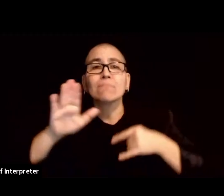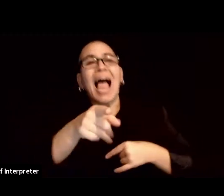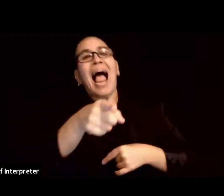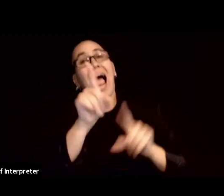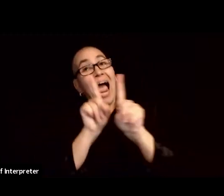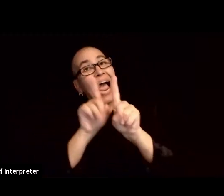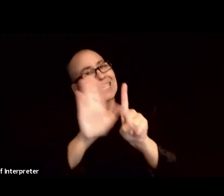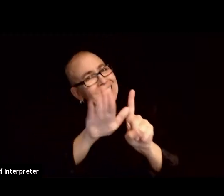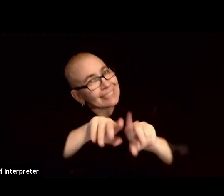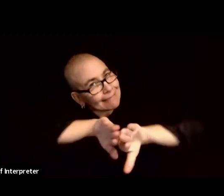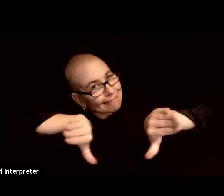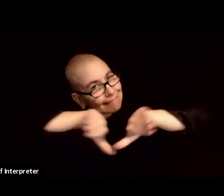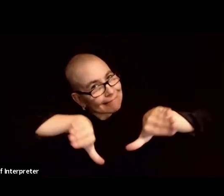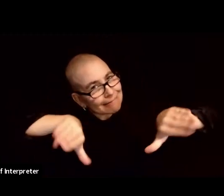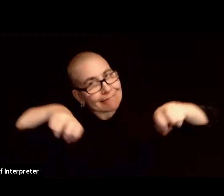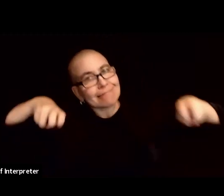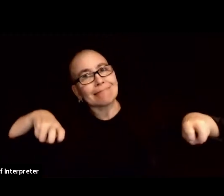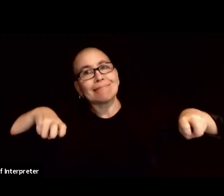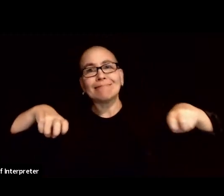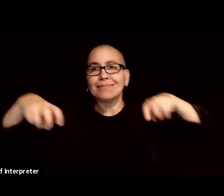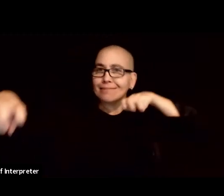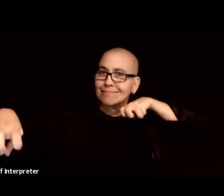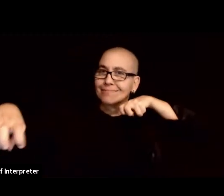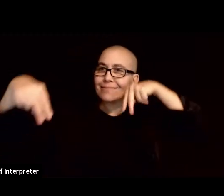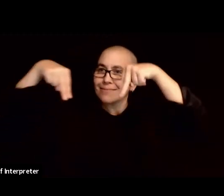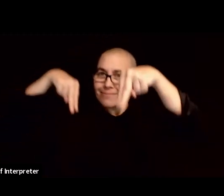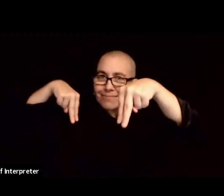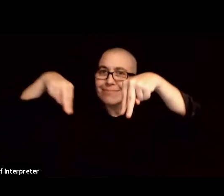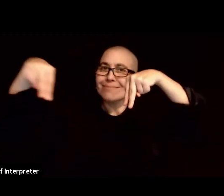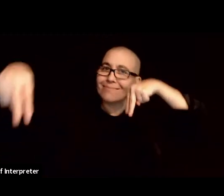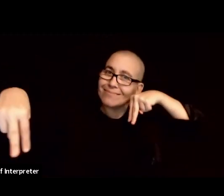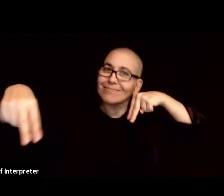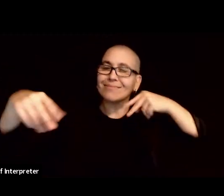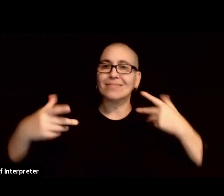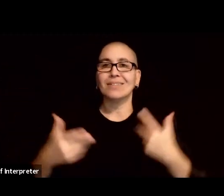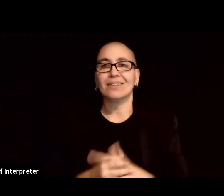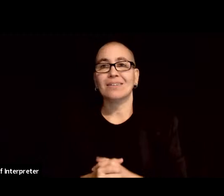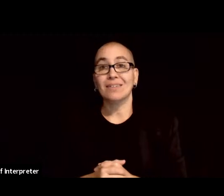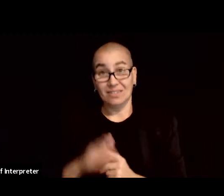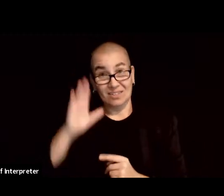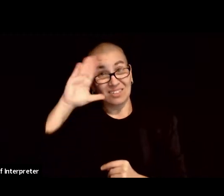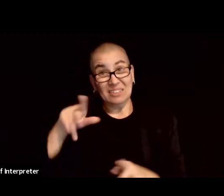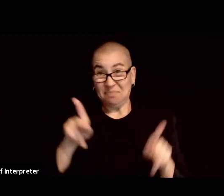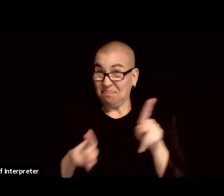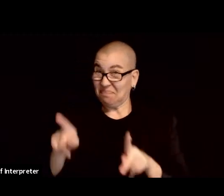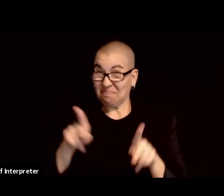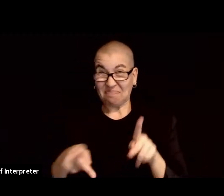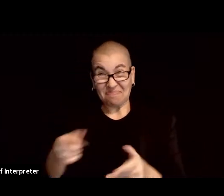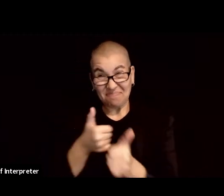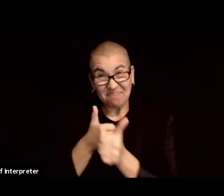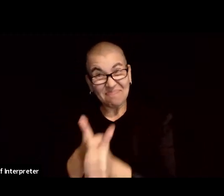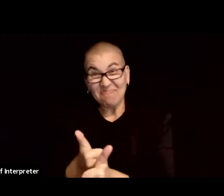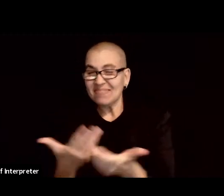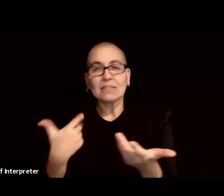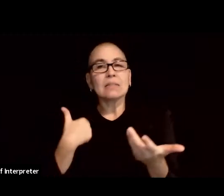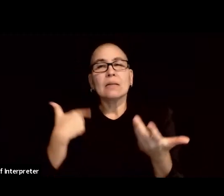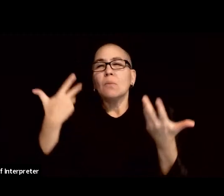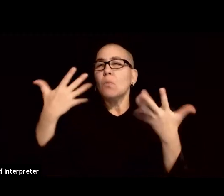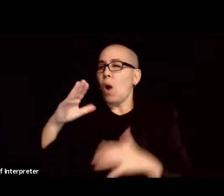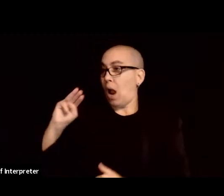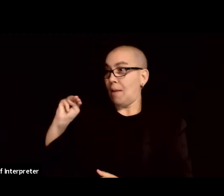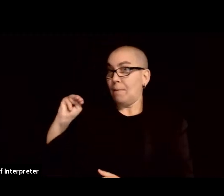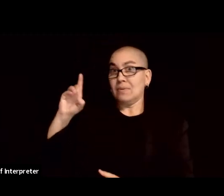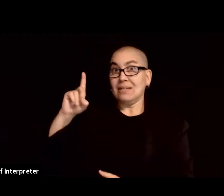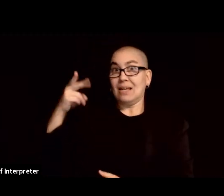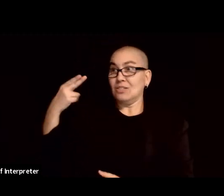would certainly keep us from having to take action that would be stronger. And I think that's